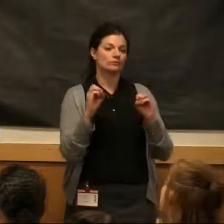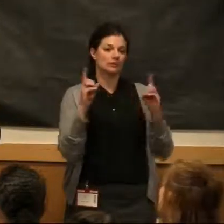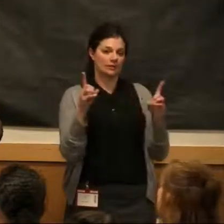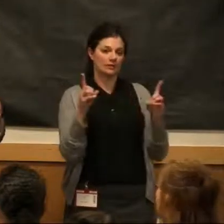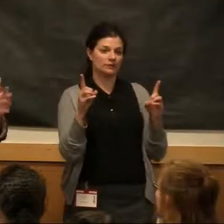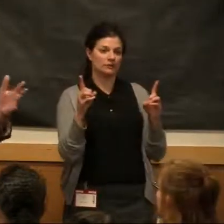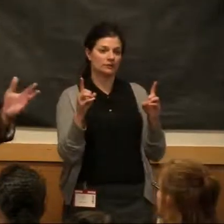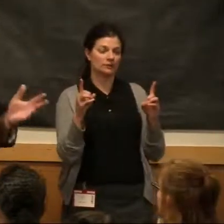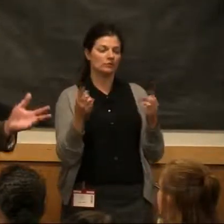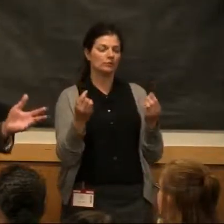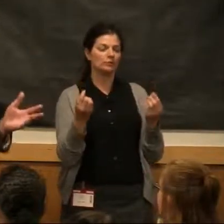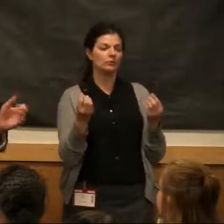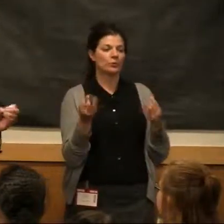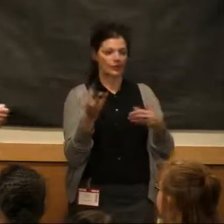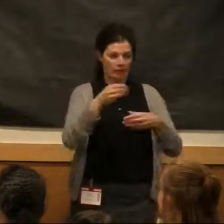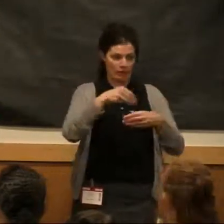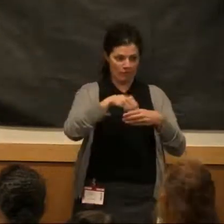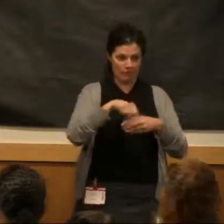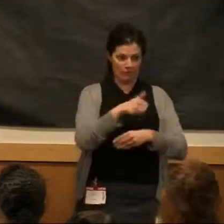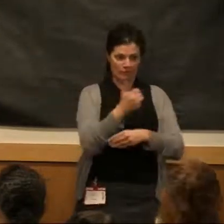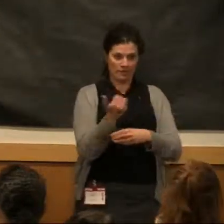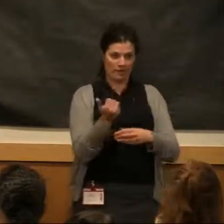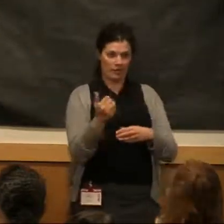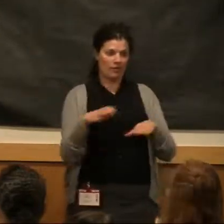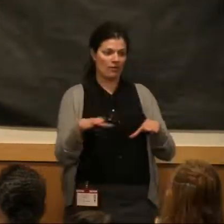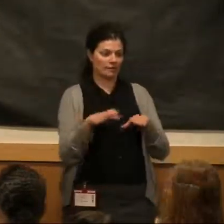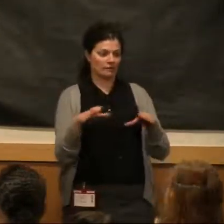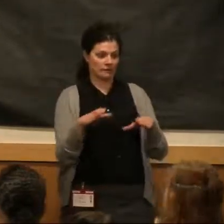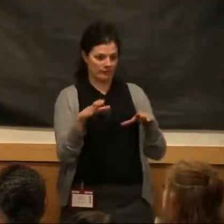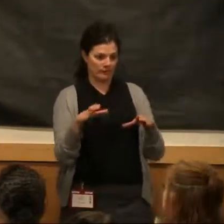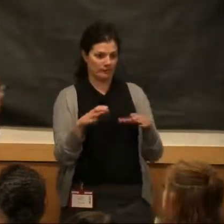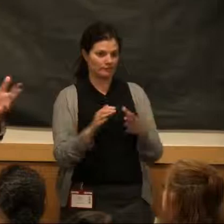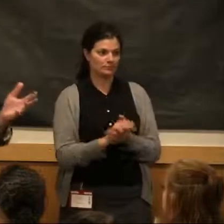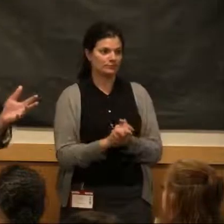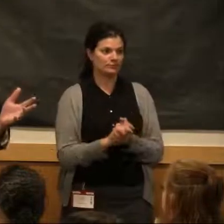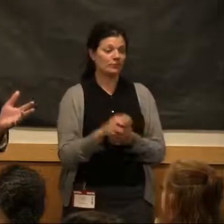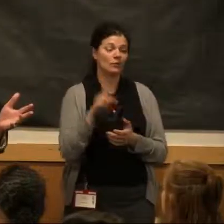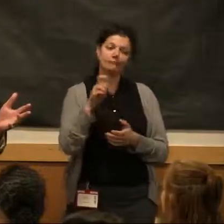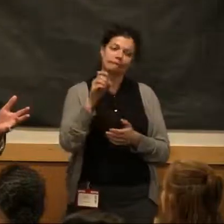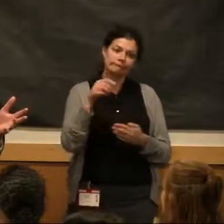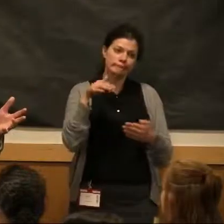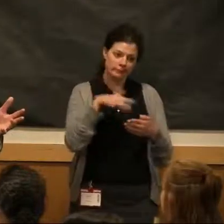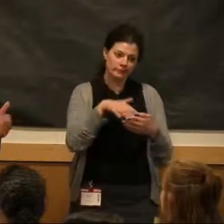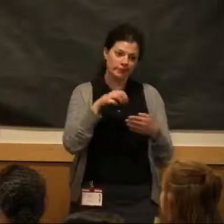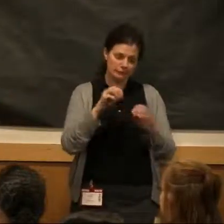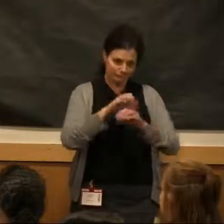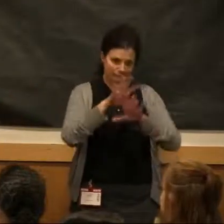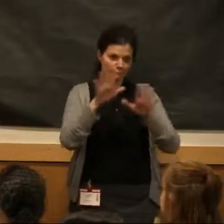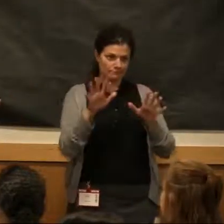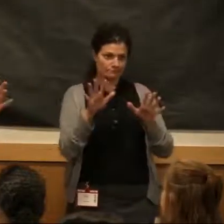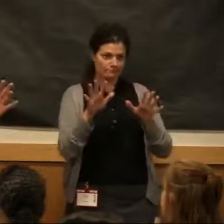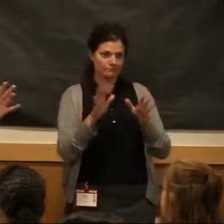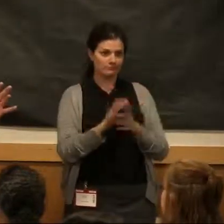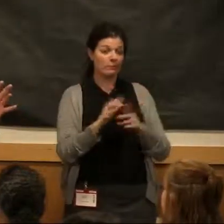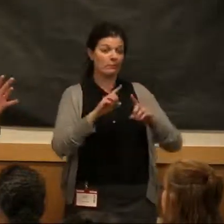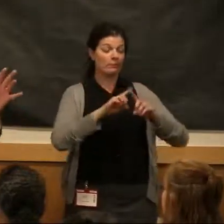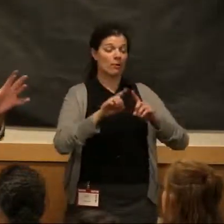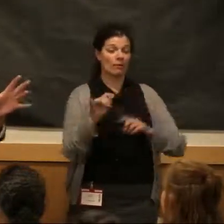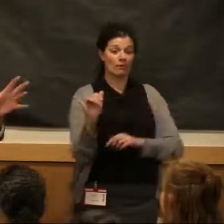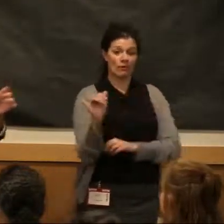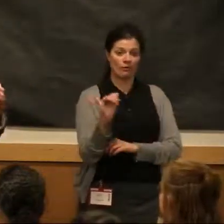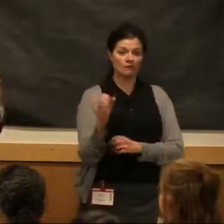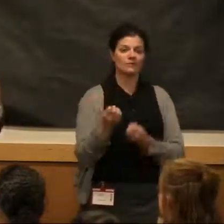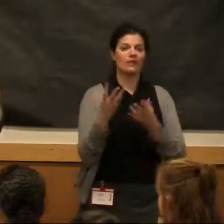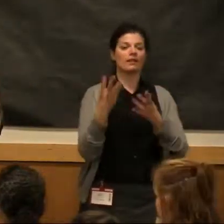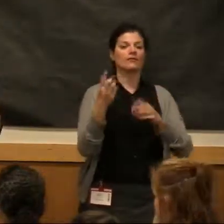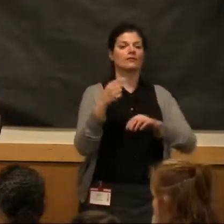by getting involved in other things on campus. Obviously, you have to spend some time studying for your classes, but there is also a